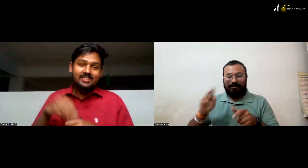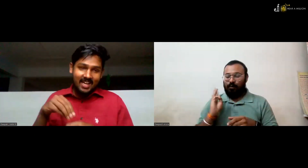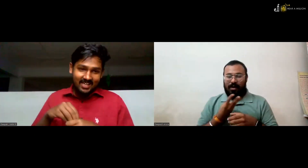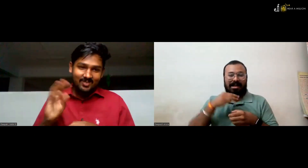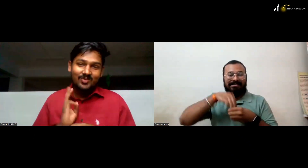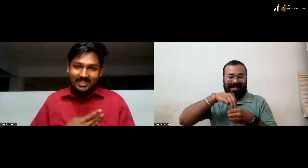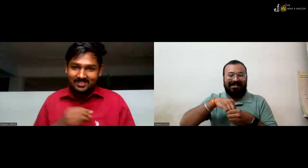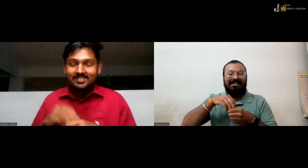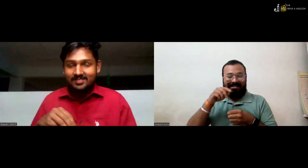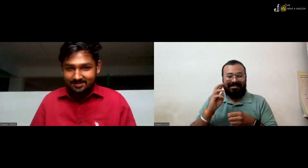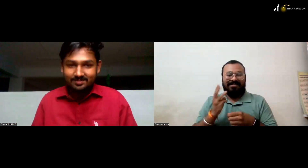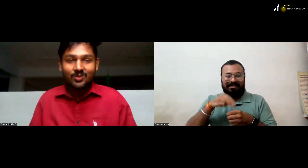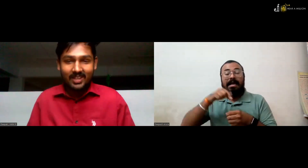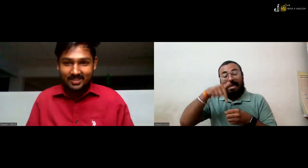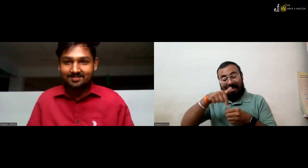so this is a sign